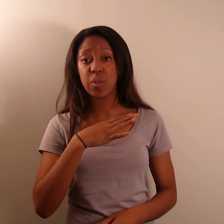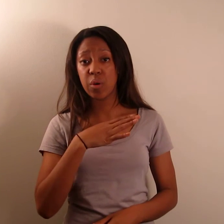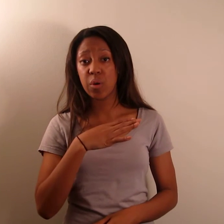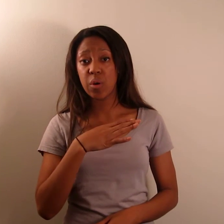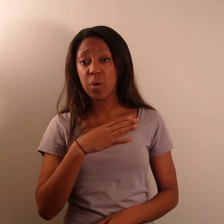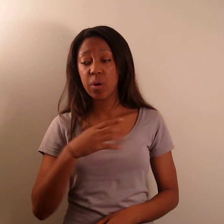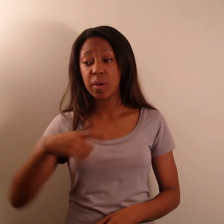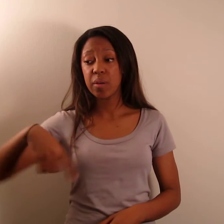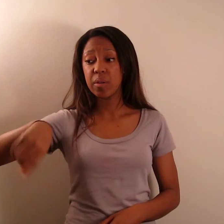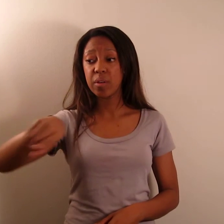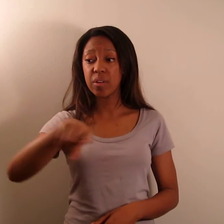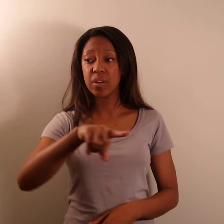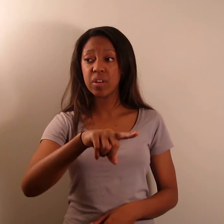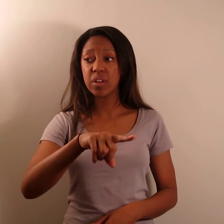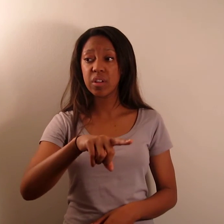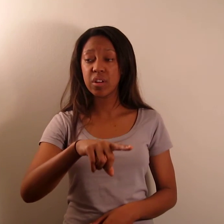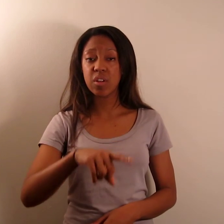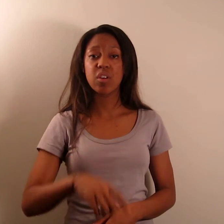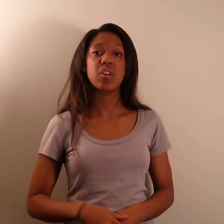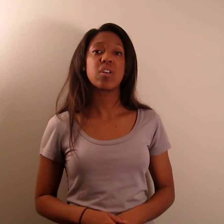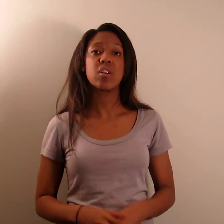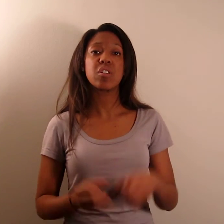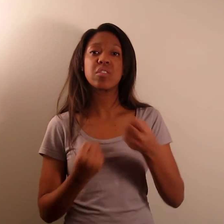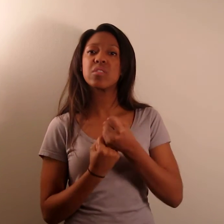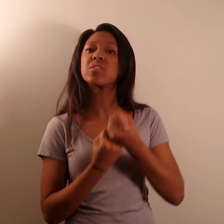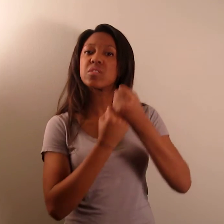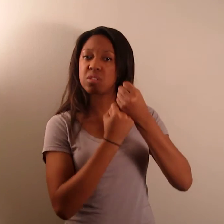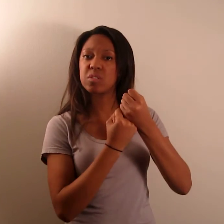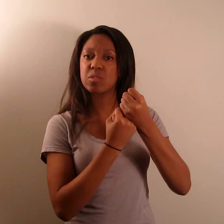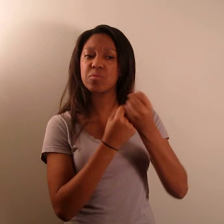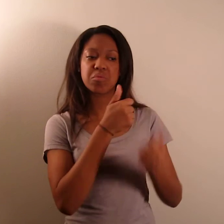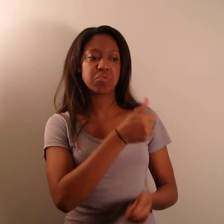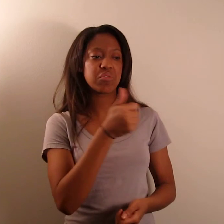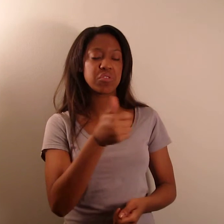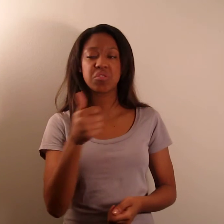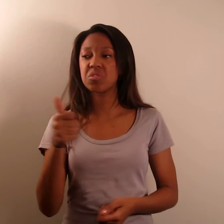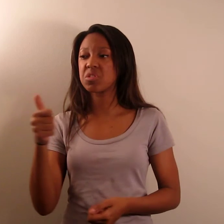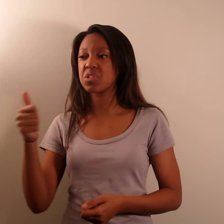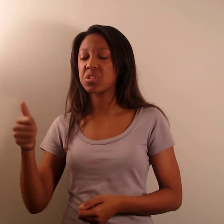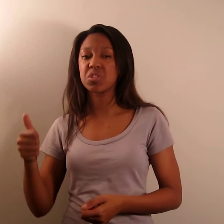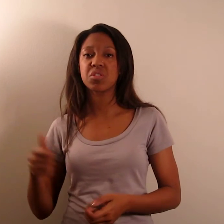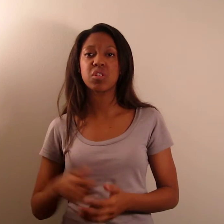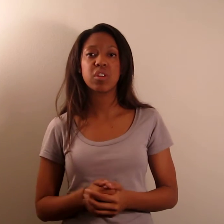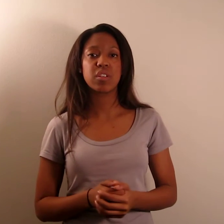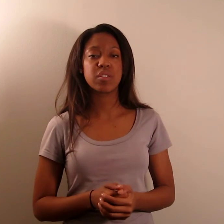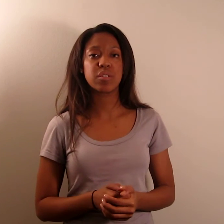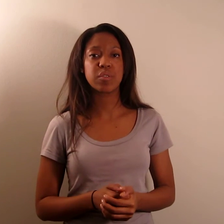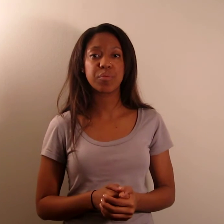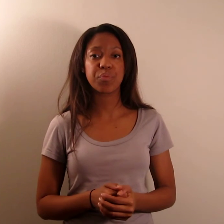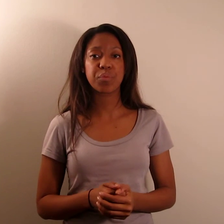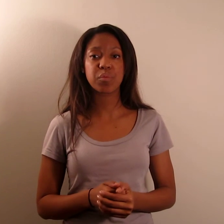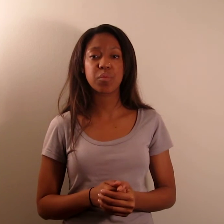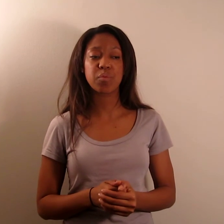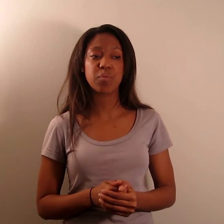building. The longer the women of the Triangle stood fast, the more workers at other shirtwaist factories paid